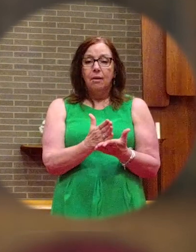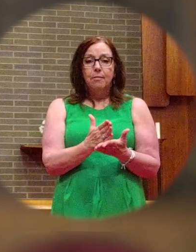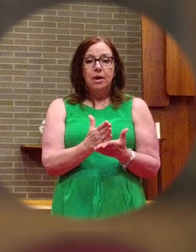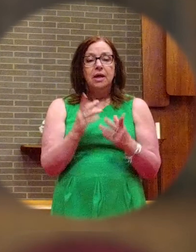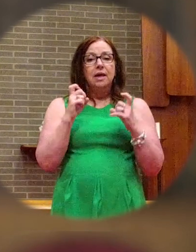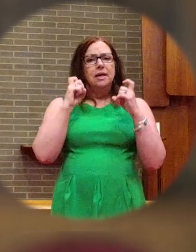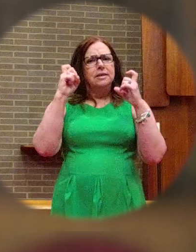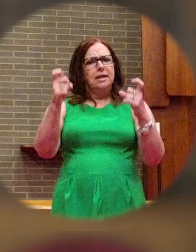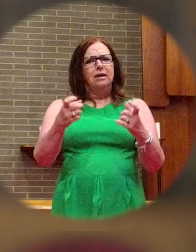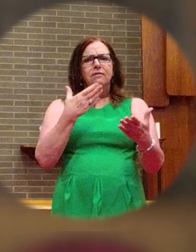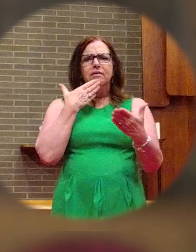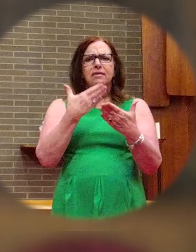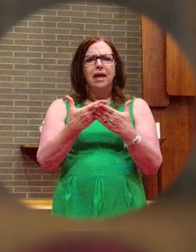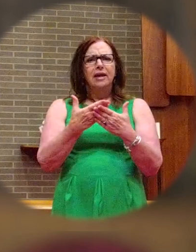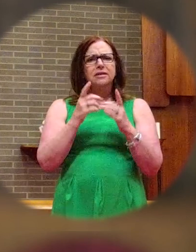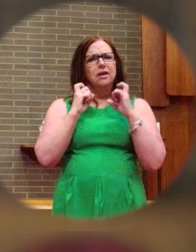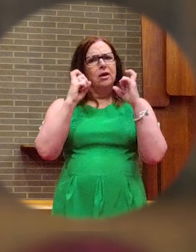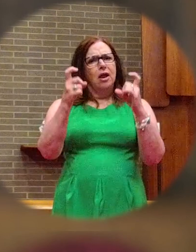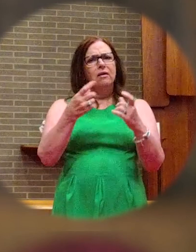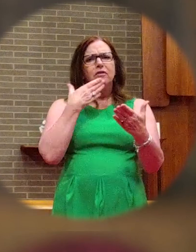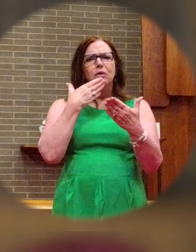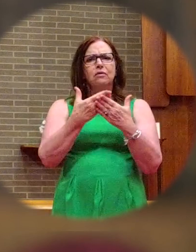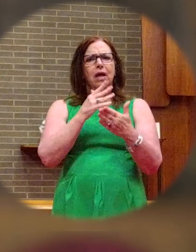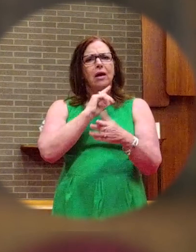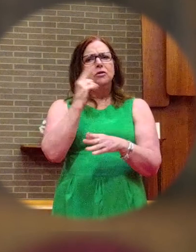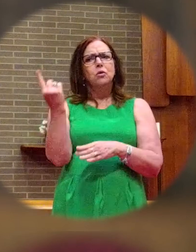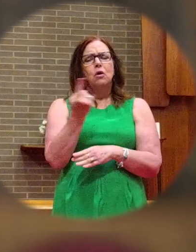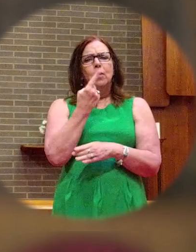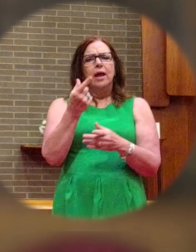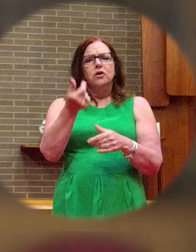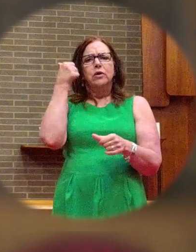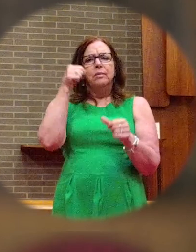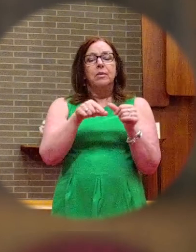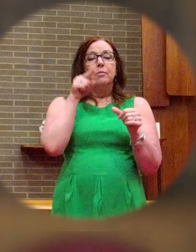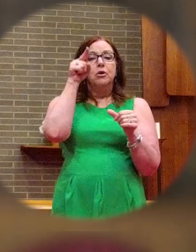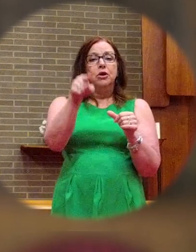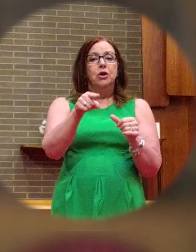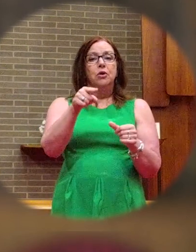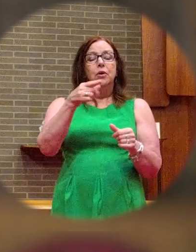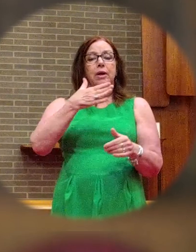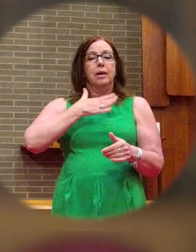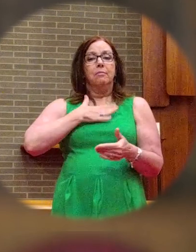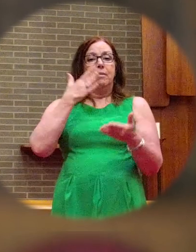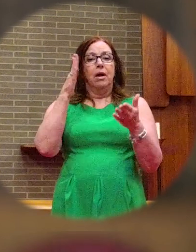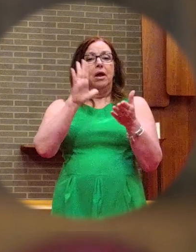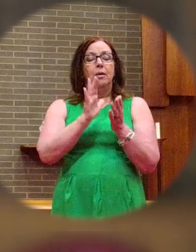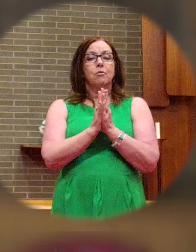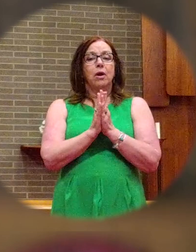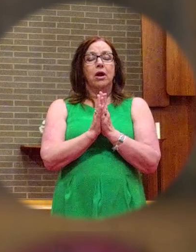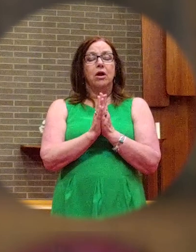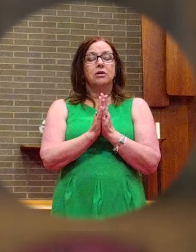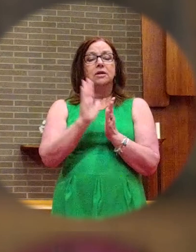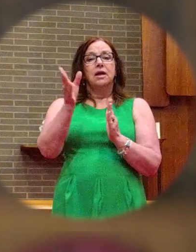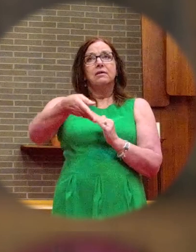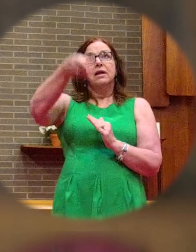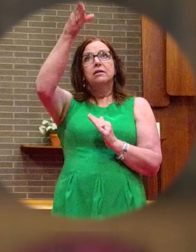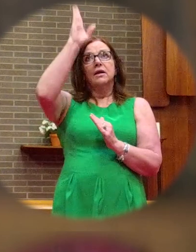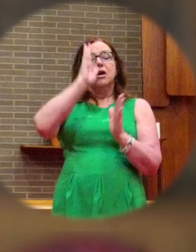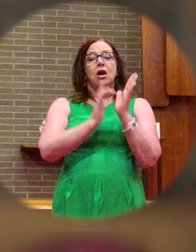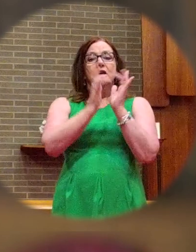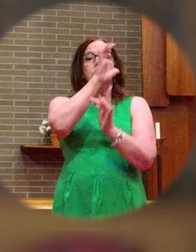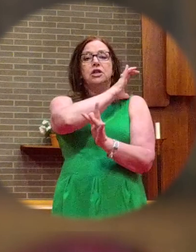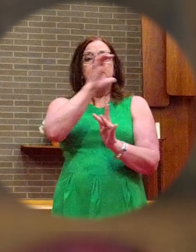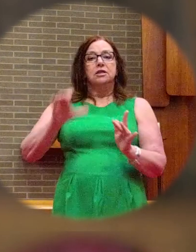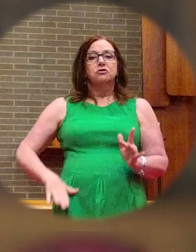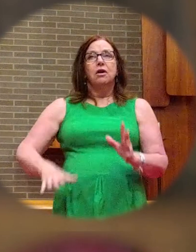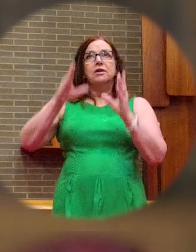I do not cease to give you thanks, remembering you in my prayers, that the God of our Lord Jesus Christ, the Father of glory,